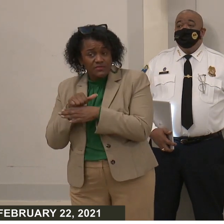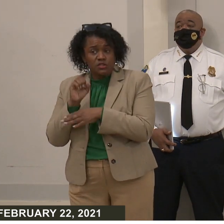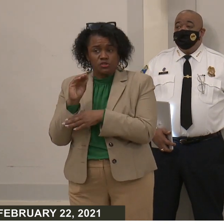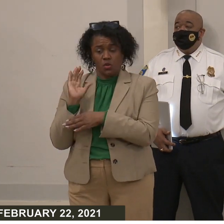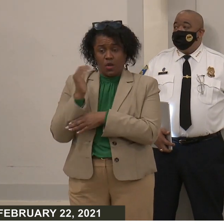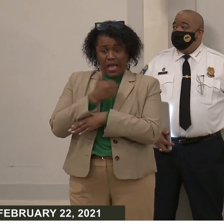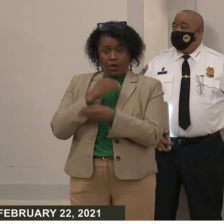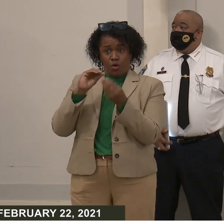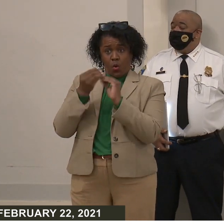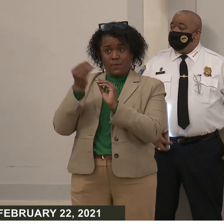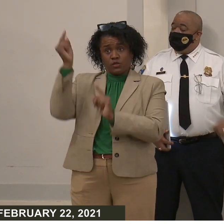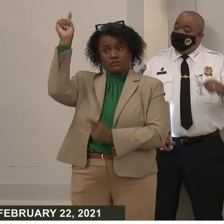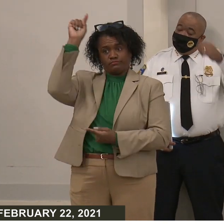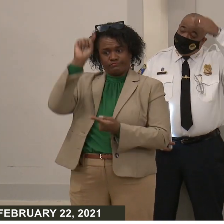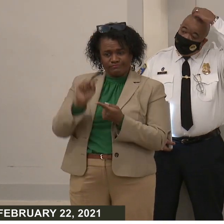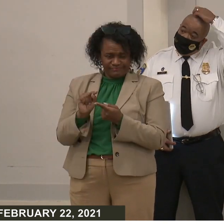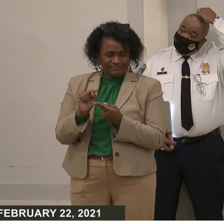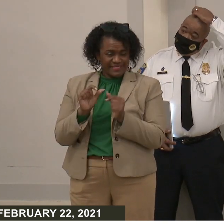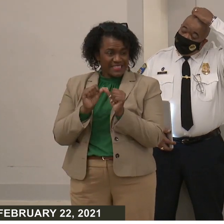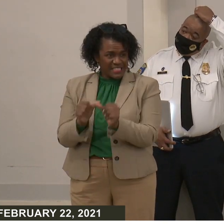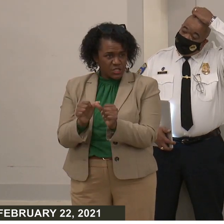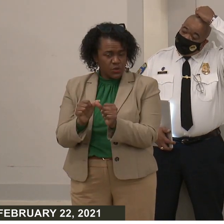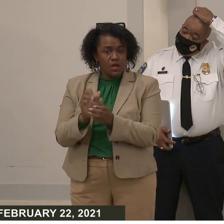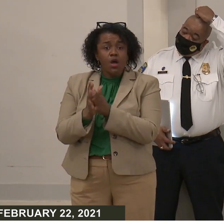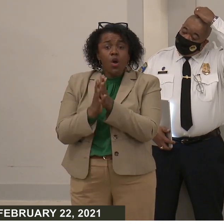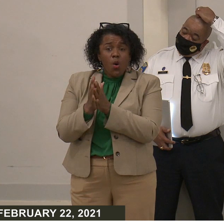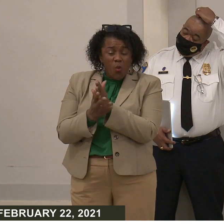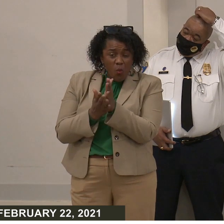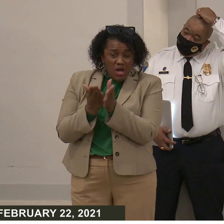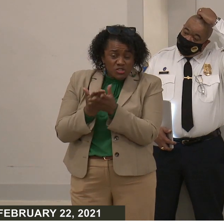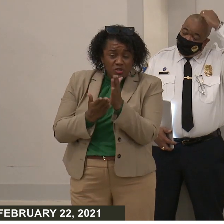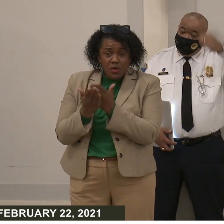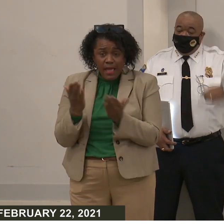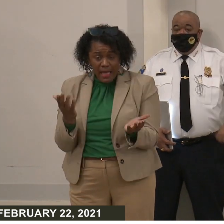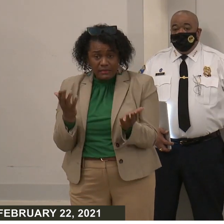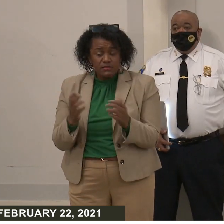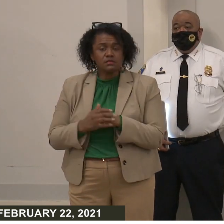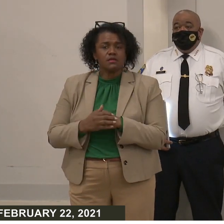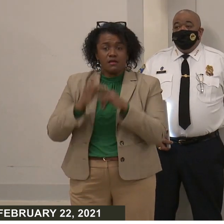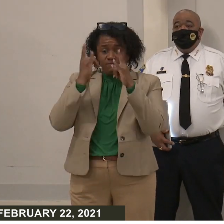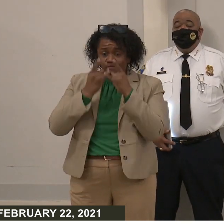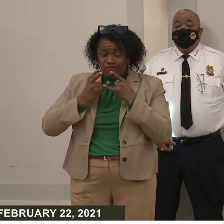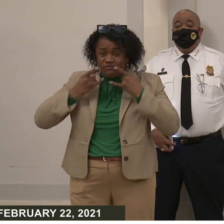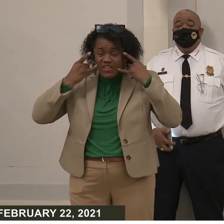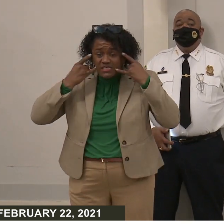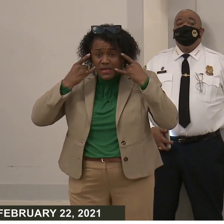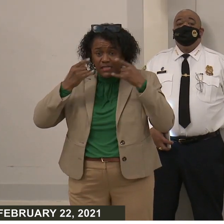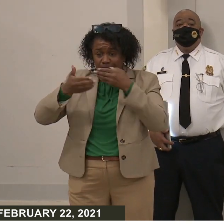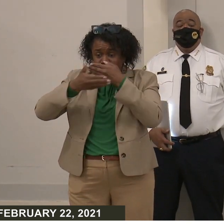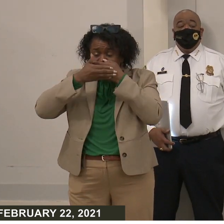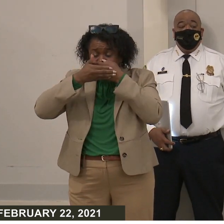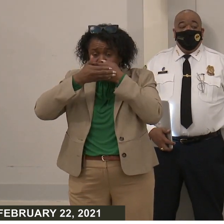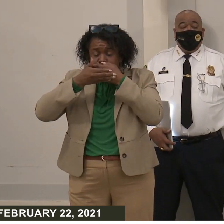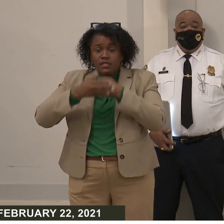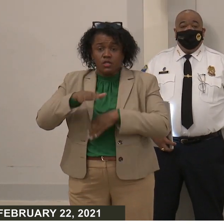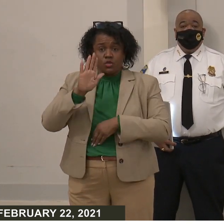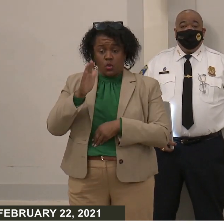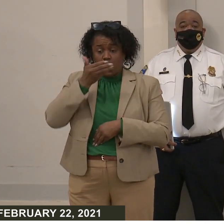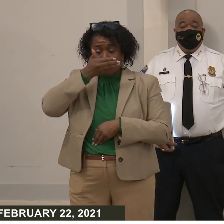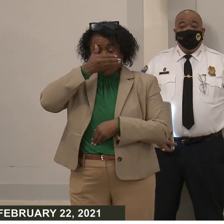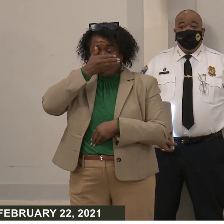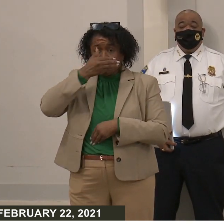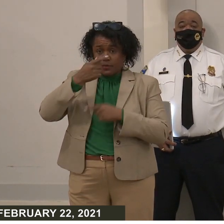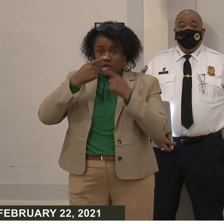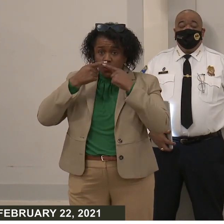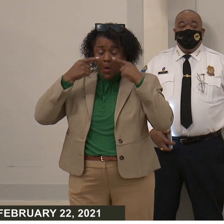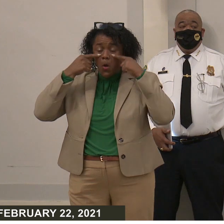to trend in the right direction. Washing your hands, wearing a well-fitted, multi-layered face mask, securely covering your nose and your mouth,